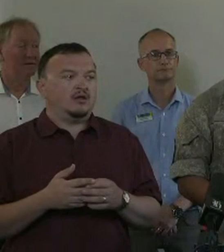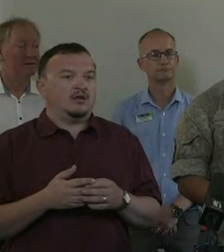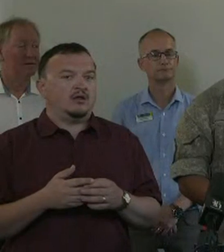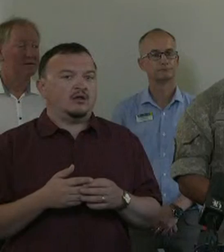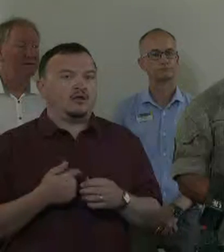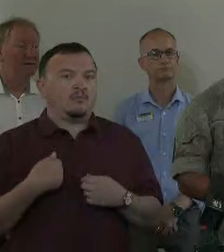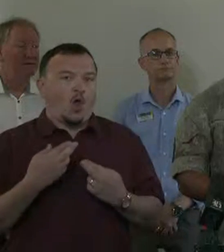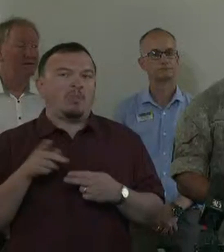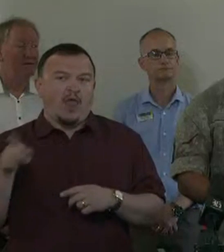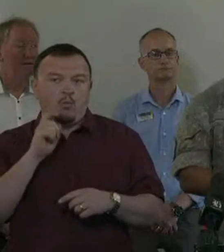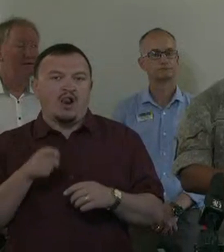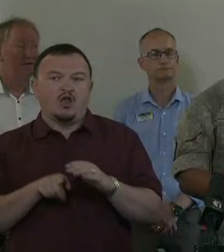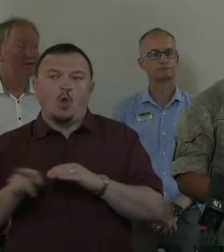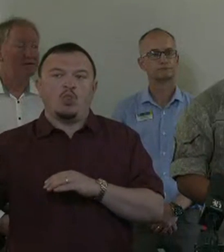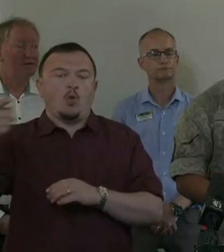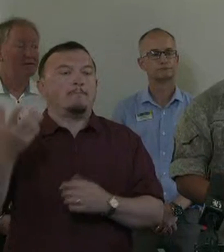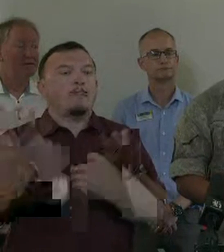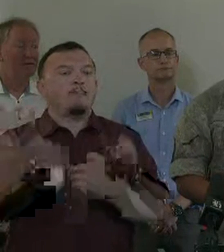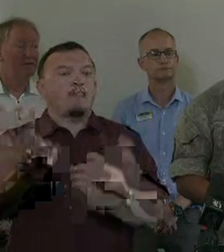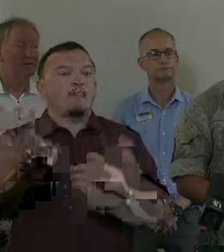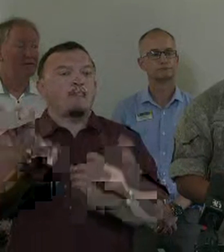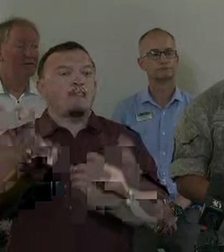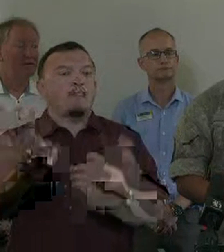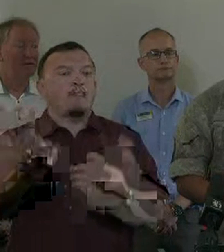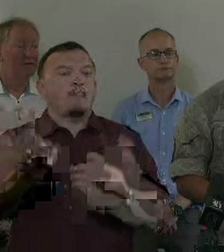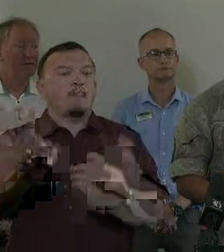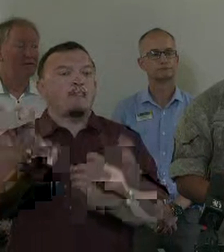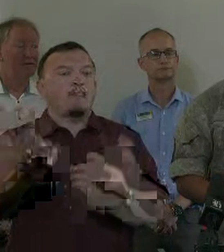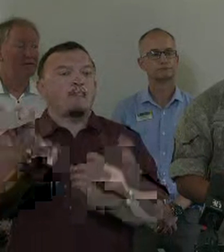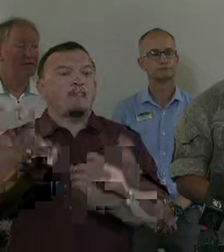through the Motueka highway.